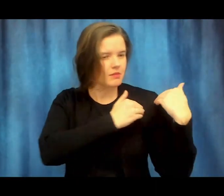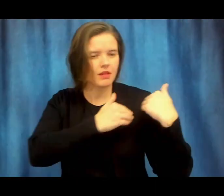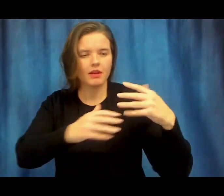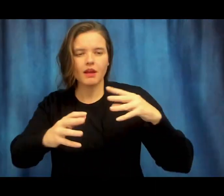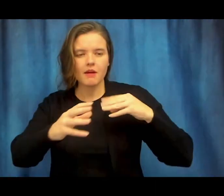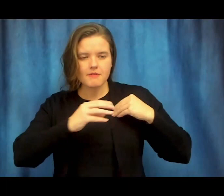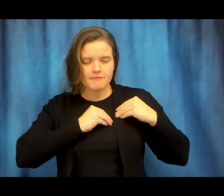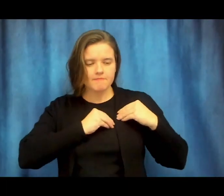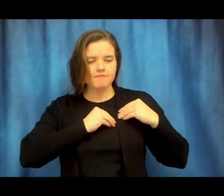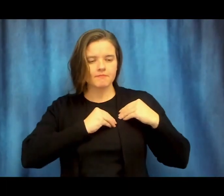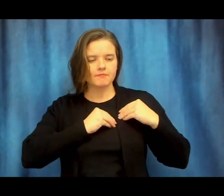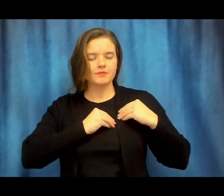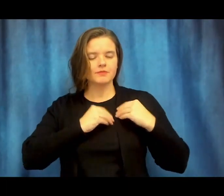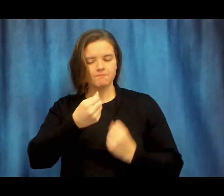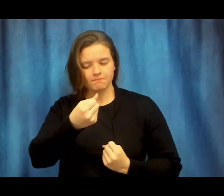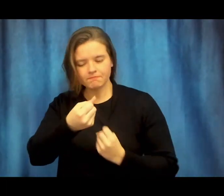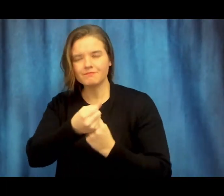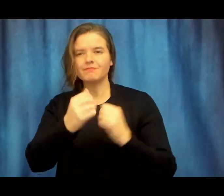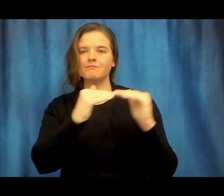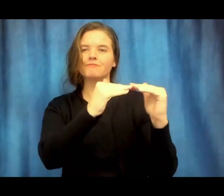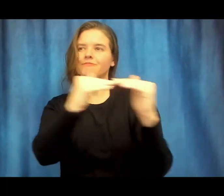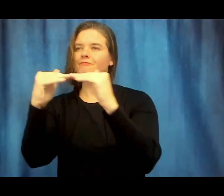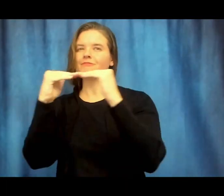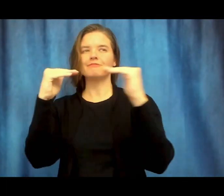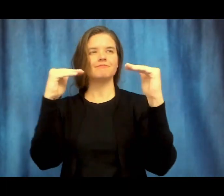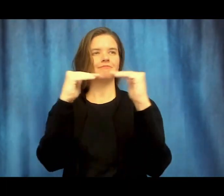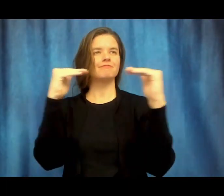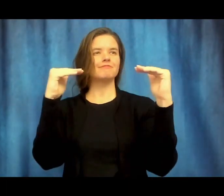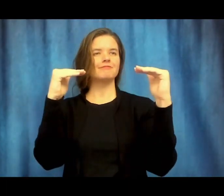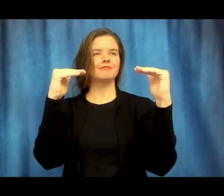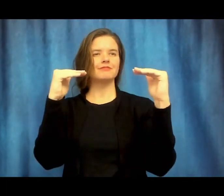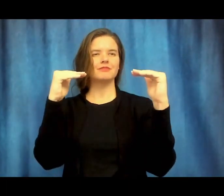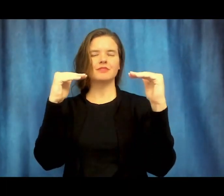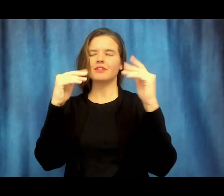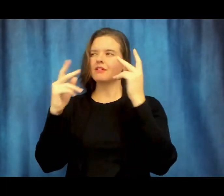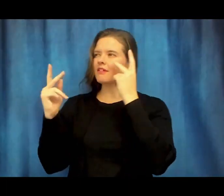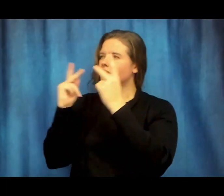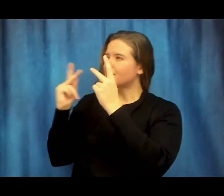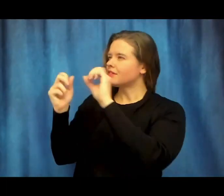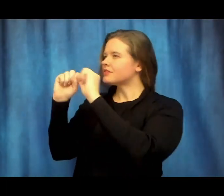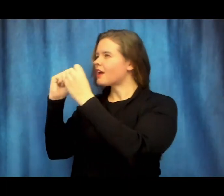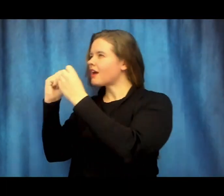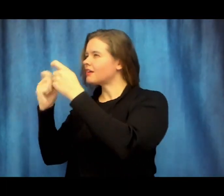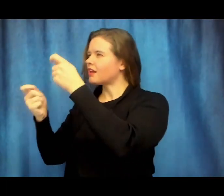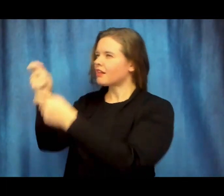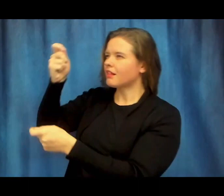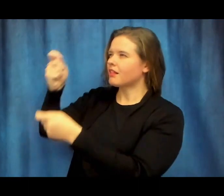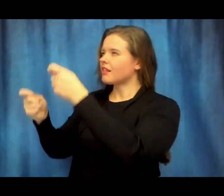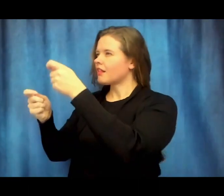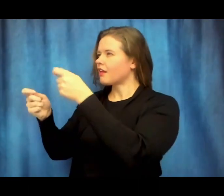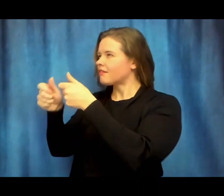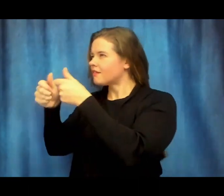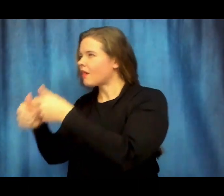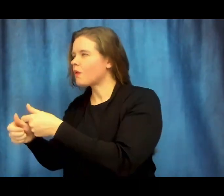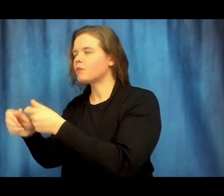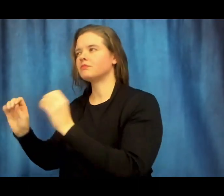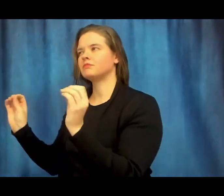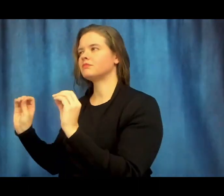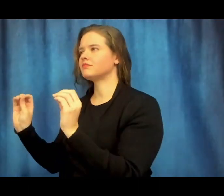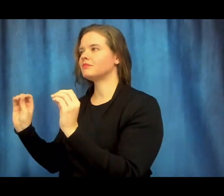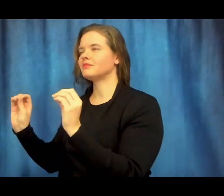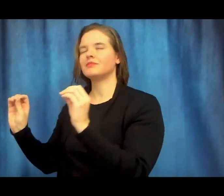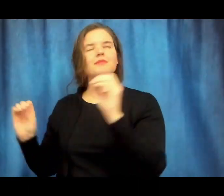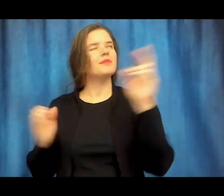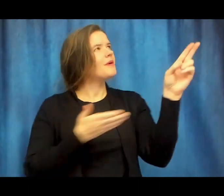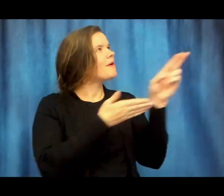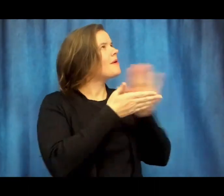our responsibility to stand for justice and equality, not driven by the shifting standards of society,